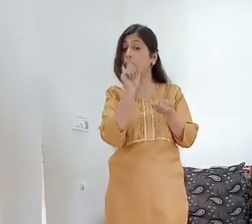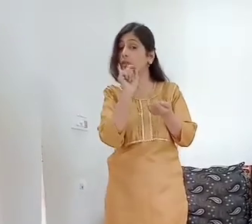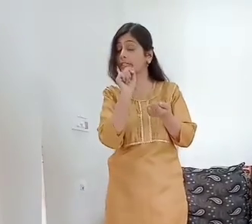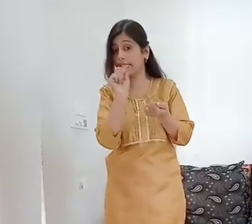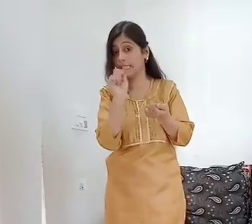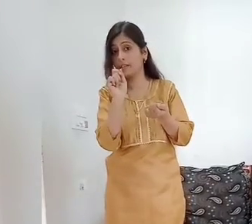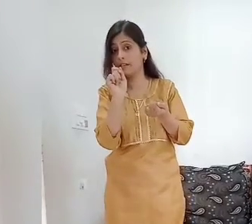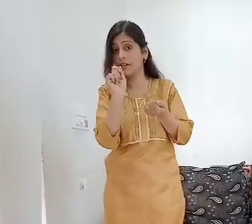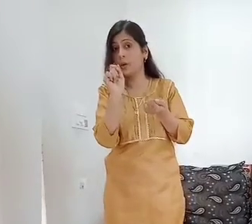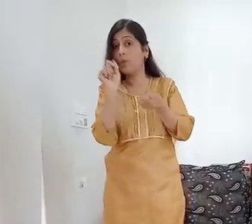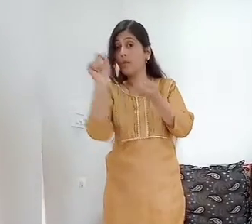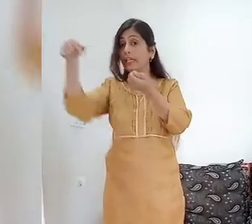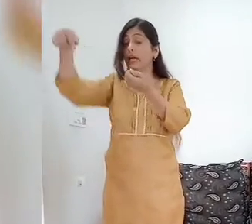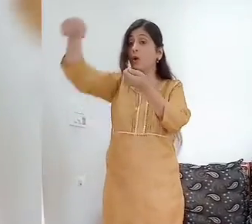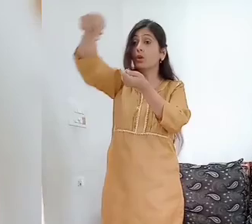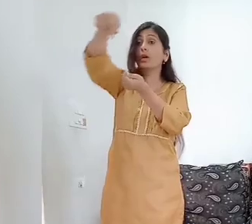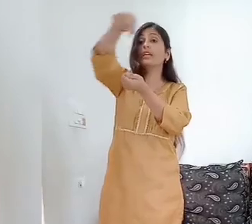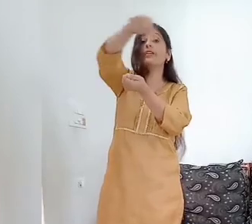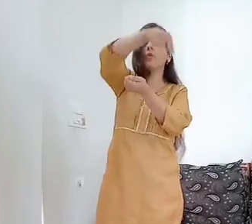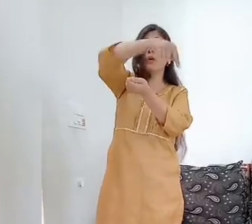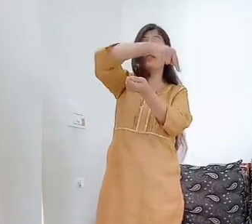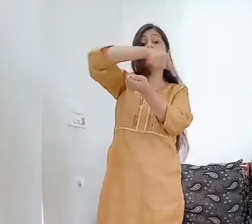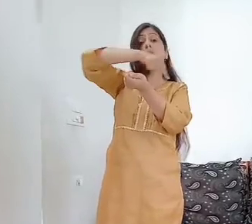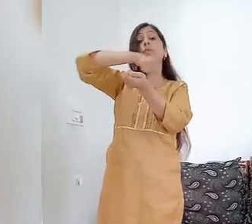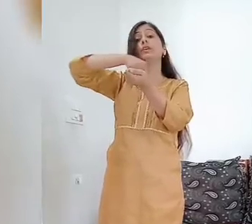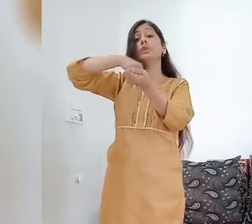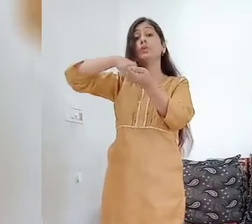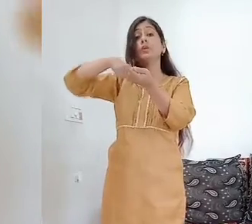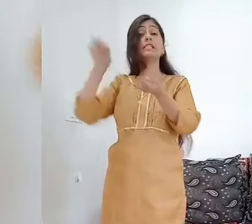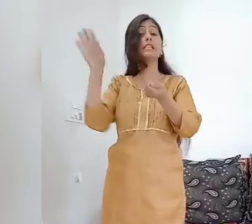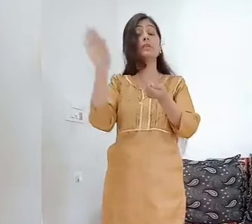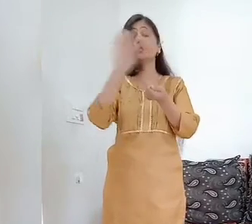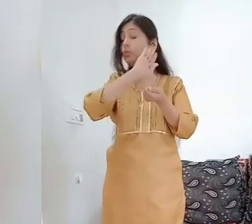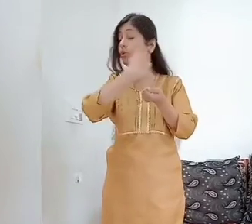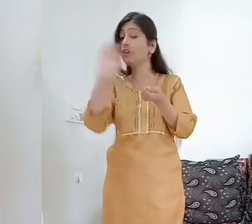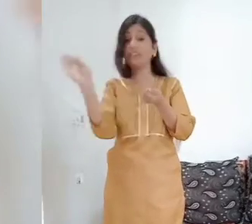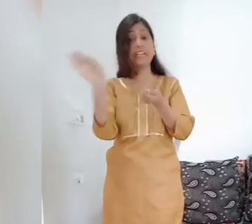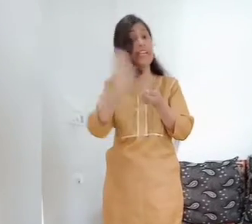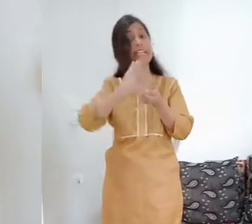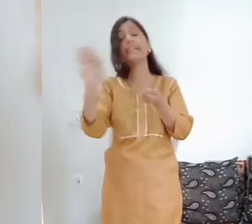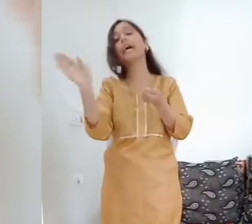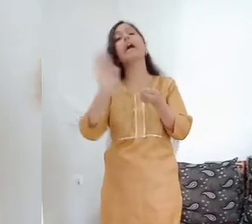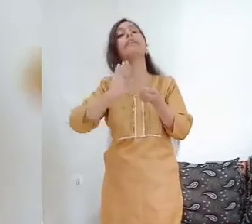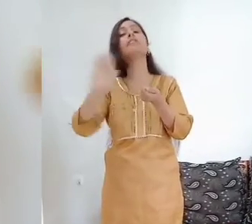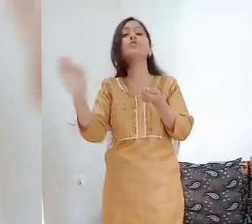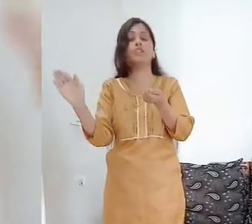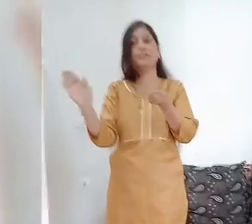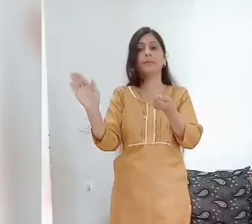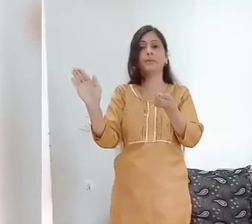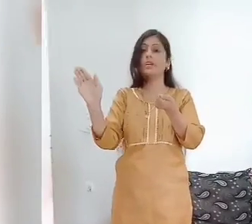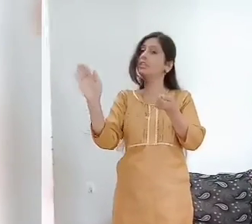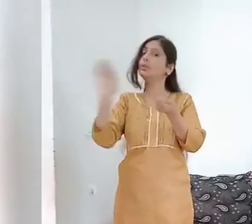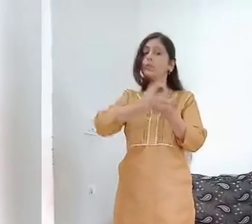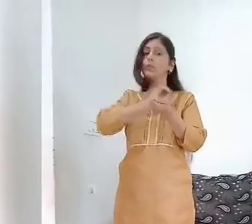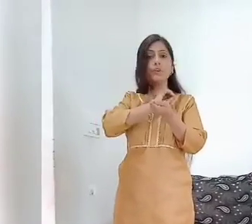note this, when electrons revolve around a nucleus, they do not radiate energy.